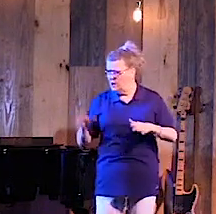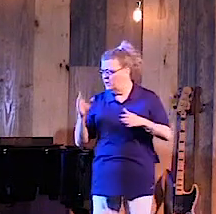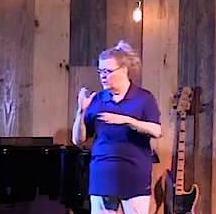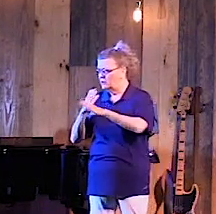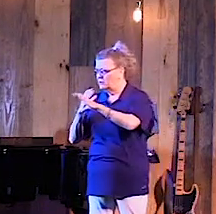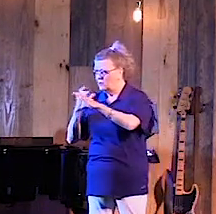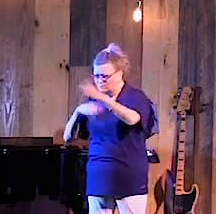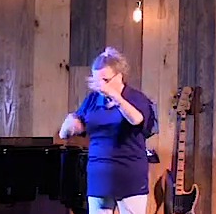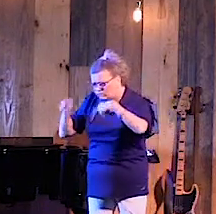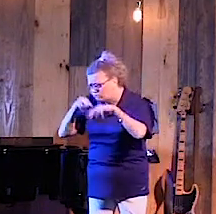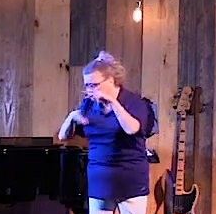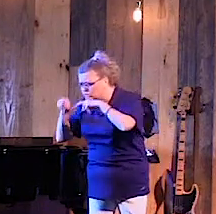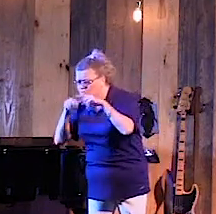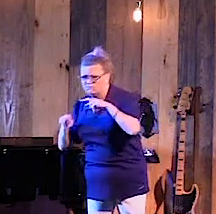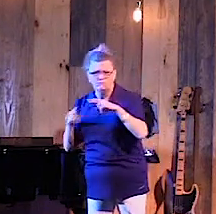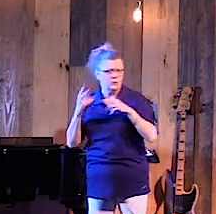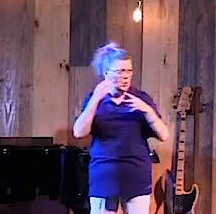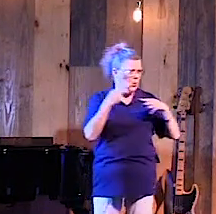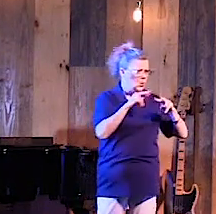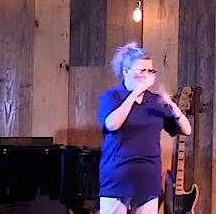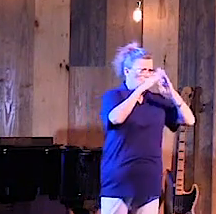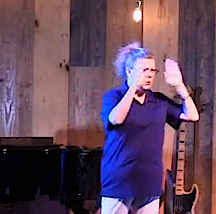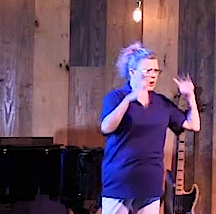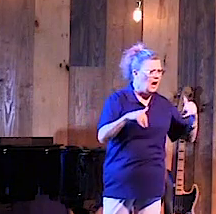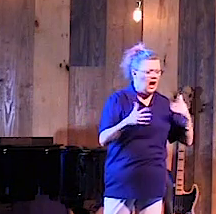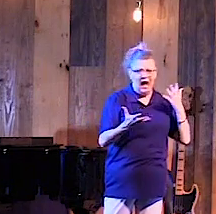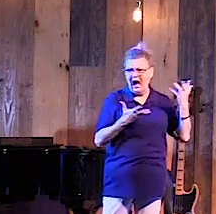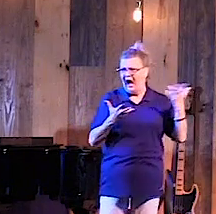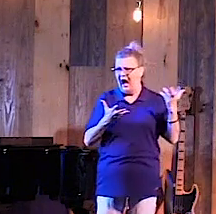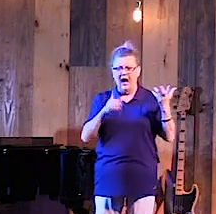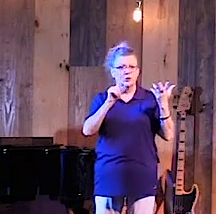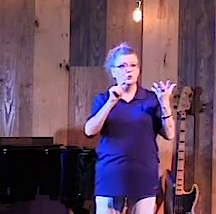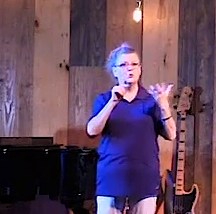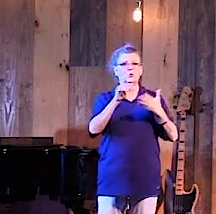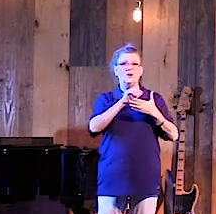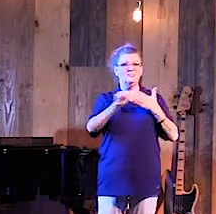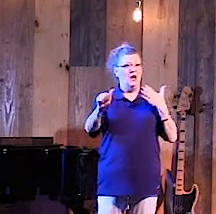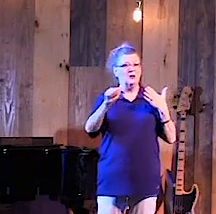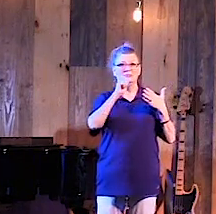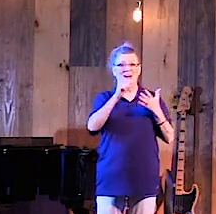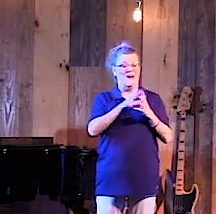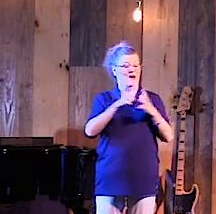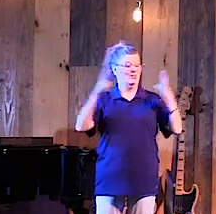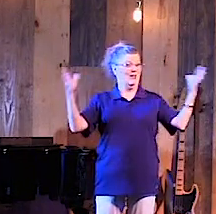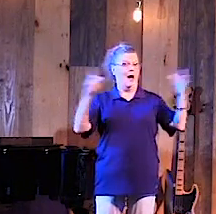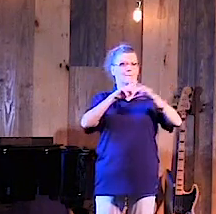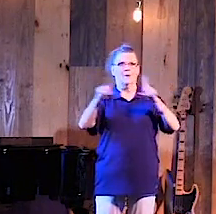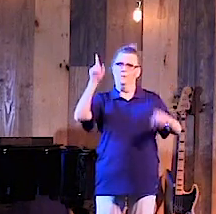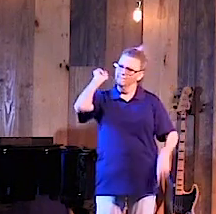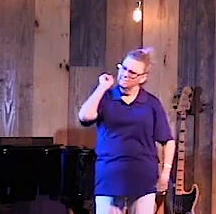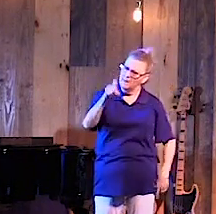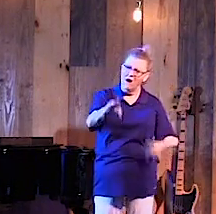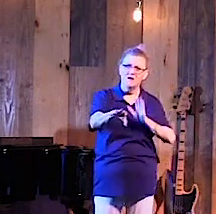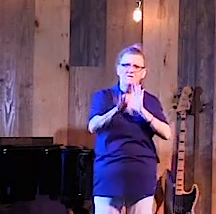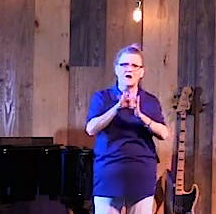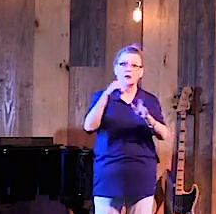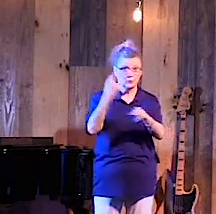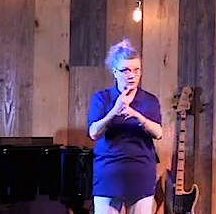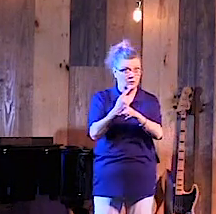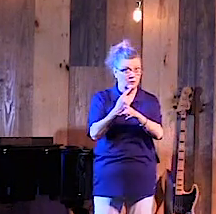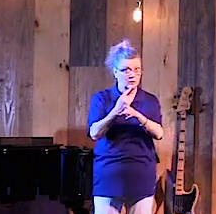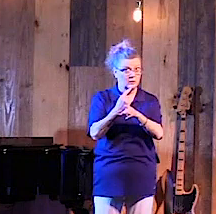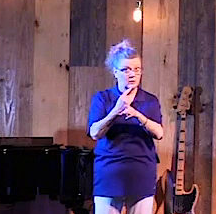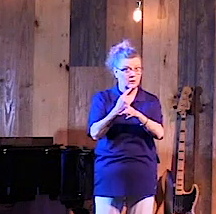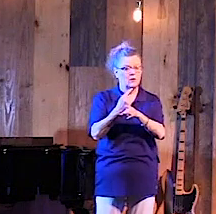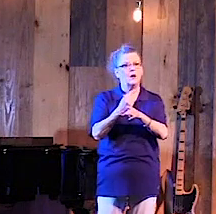car, you look all through the house, and while $20 will not break you, you simply have to find it. How about when you lose